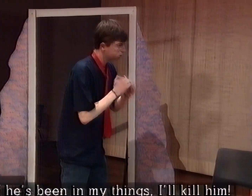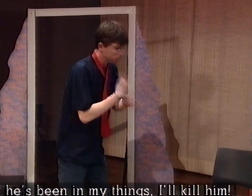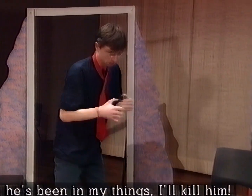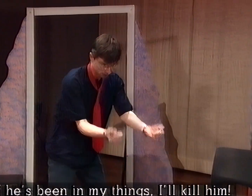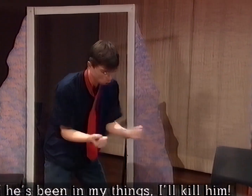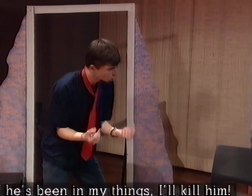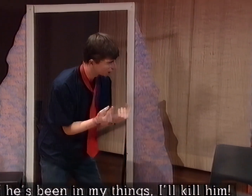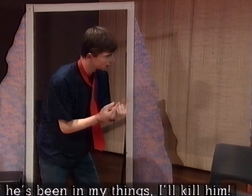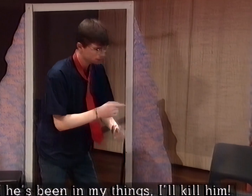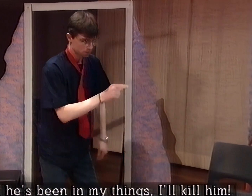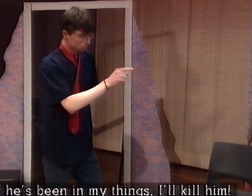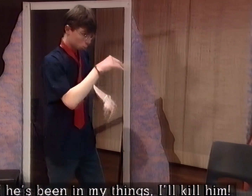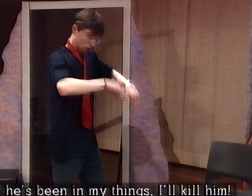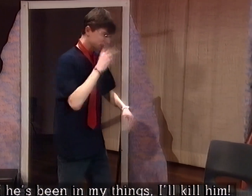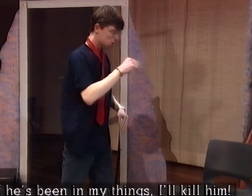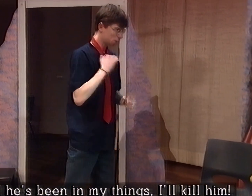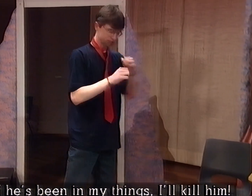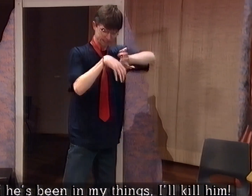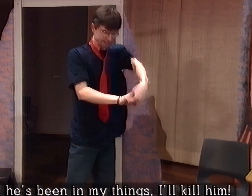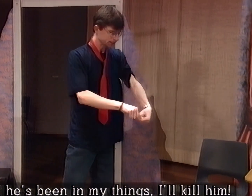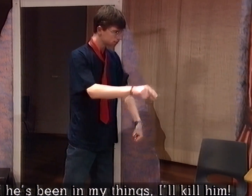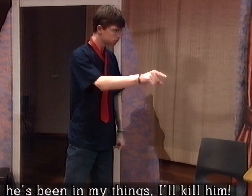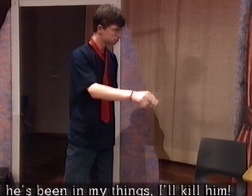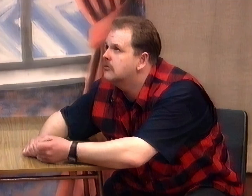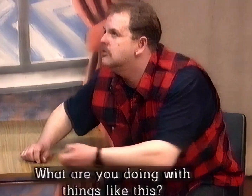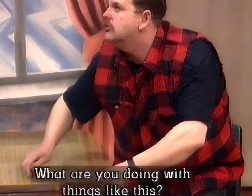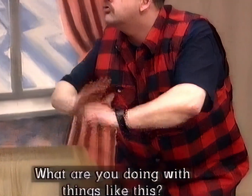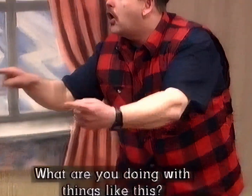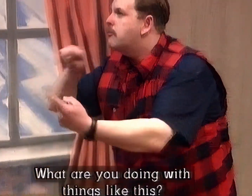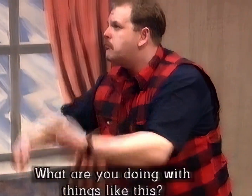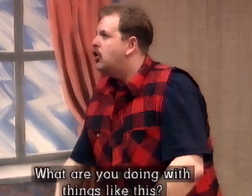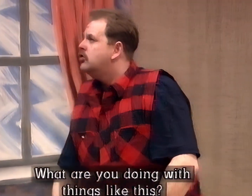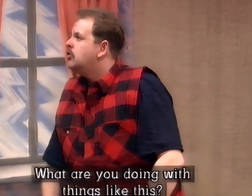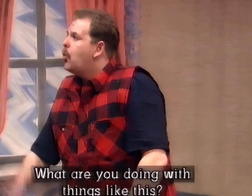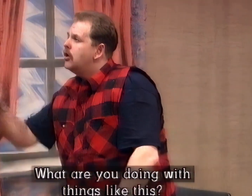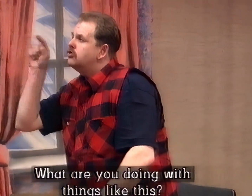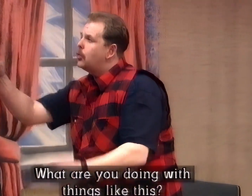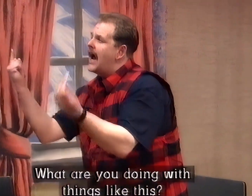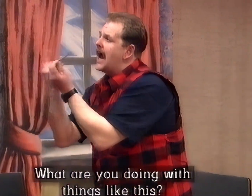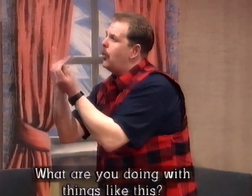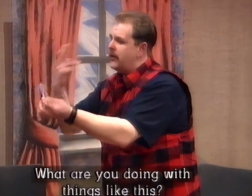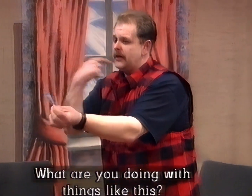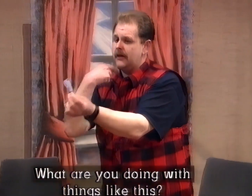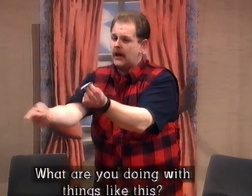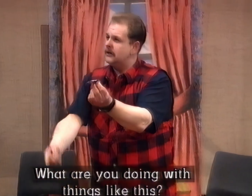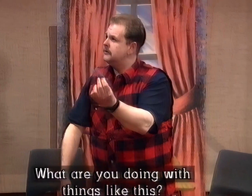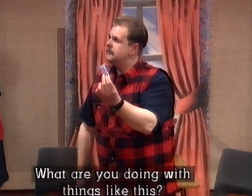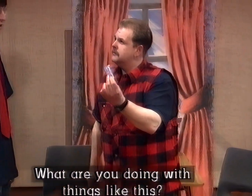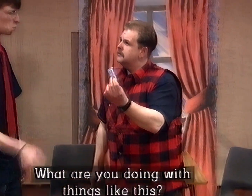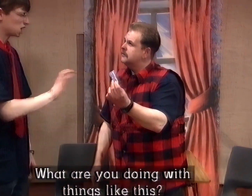And my brother's been in my things again. Wait till I see him, I'll kill him. No, that's not what we're talking about. What are you doing with things like this?